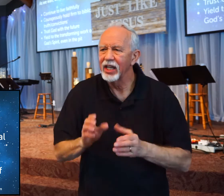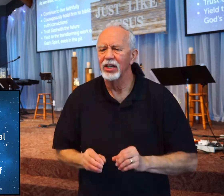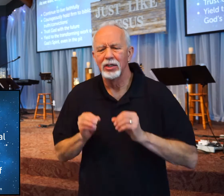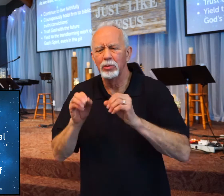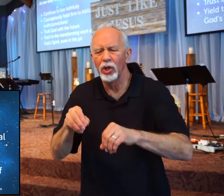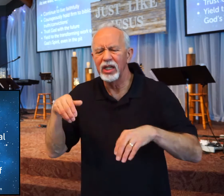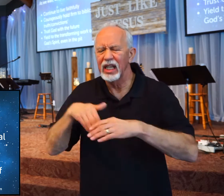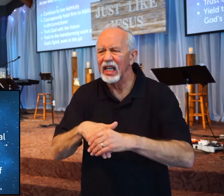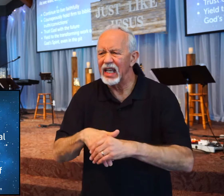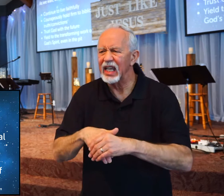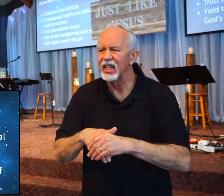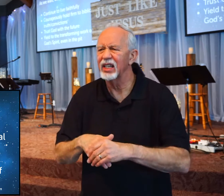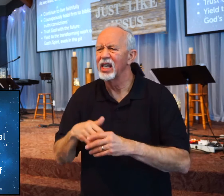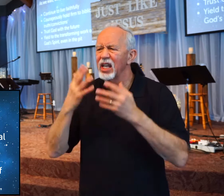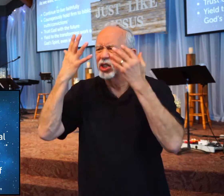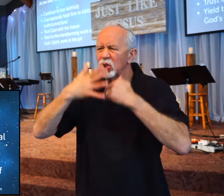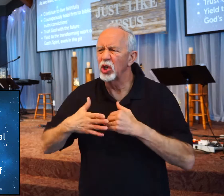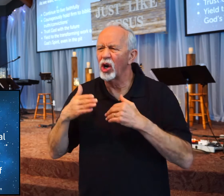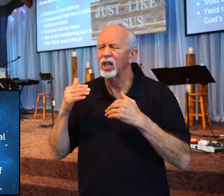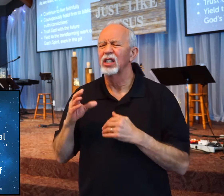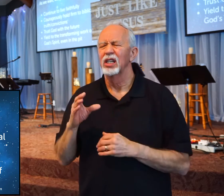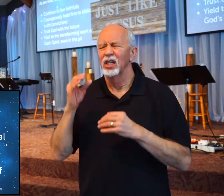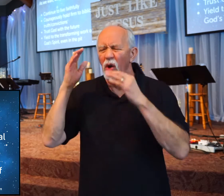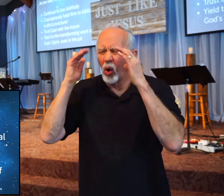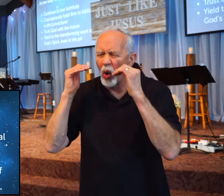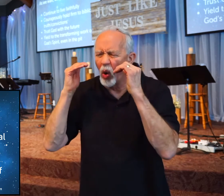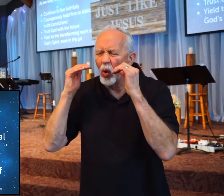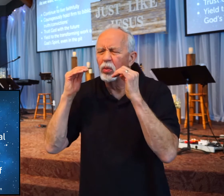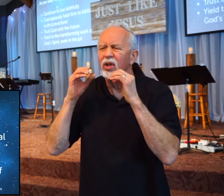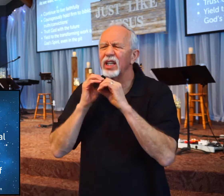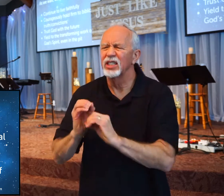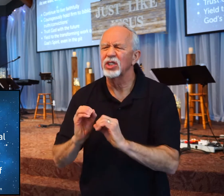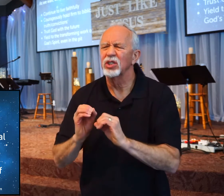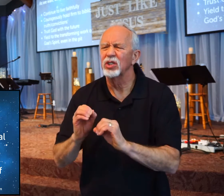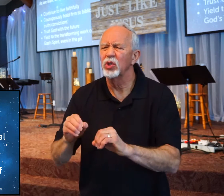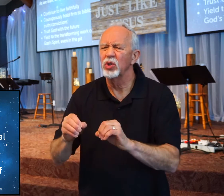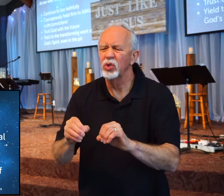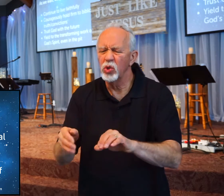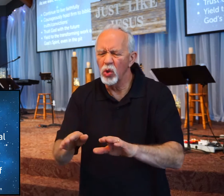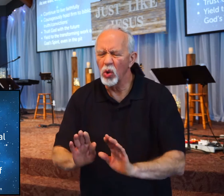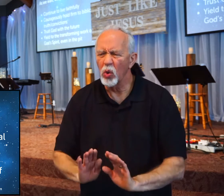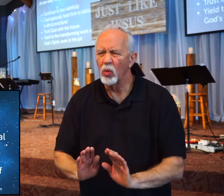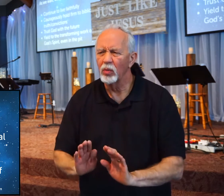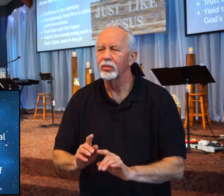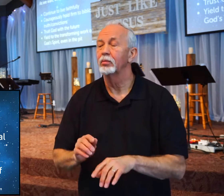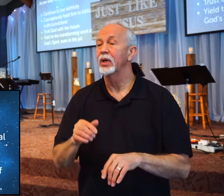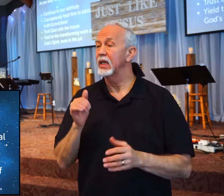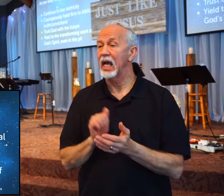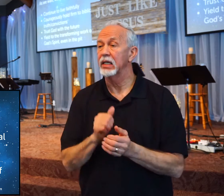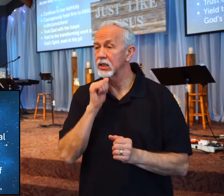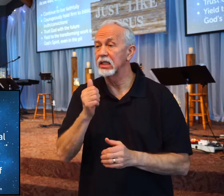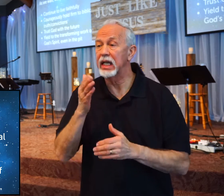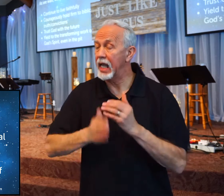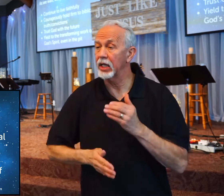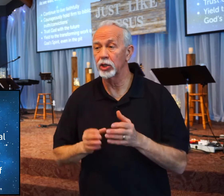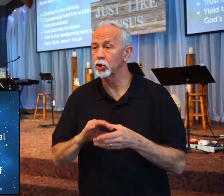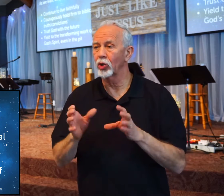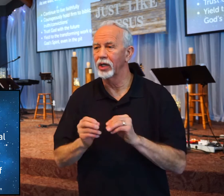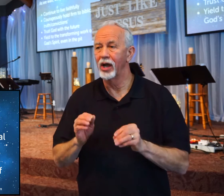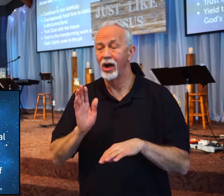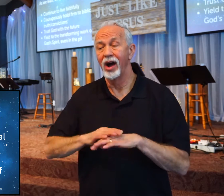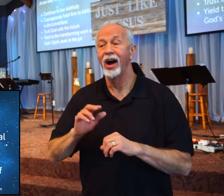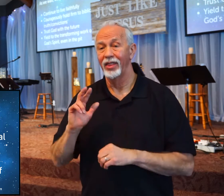in a dark, hopeless tomb. But the story doesn't end there, because as you know, on the third